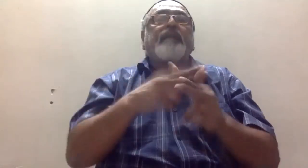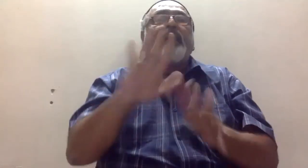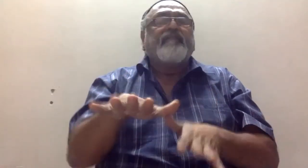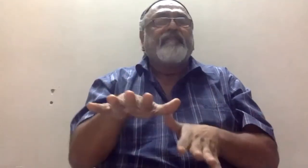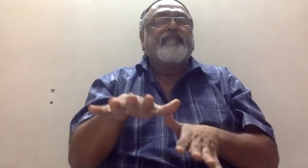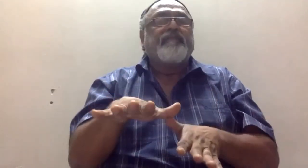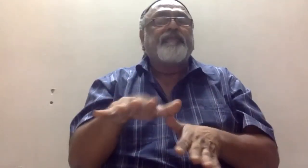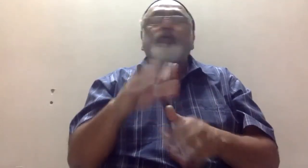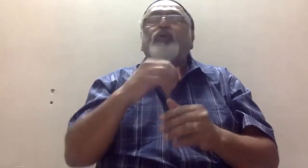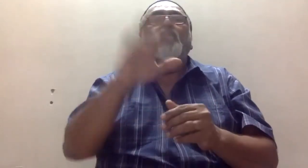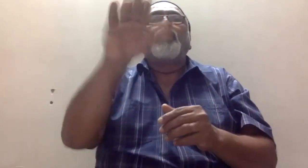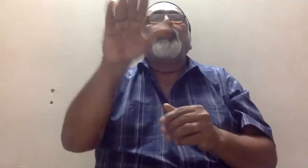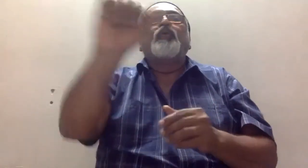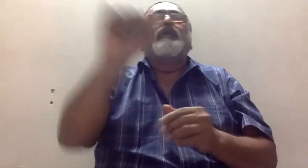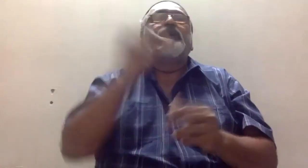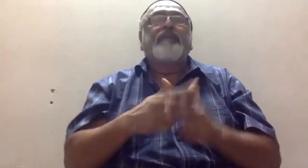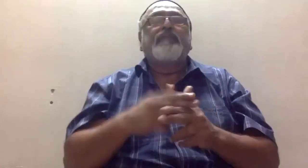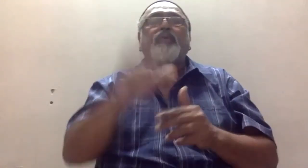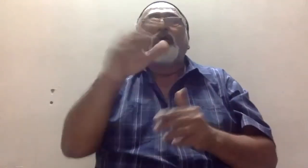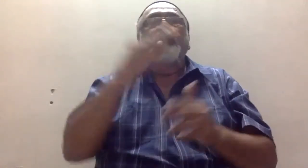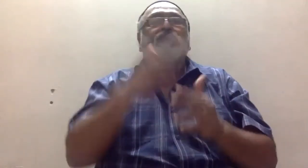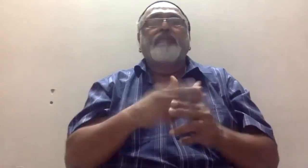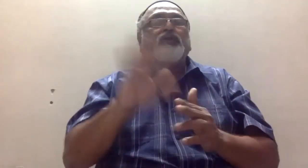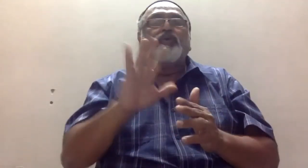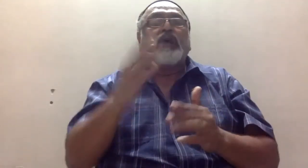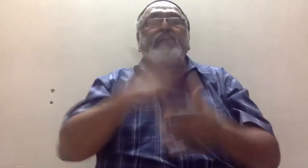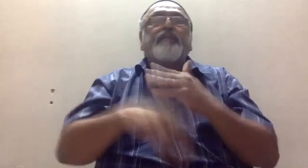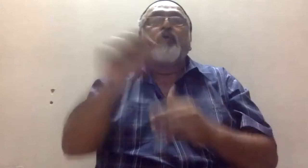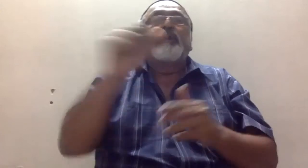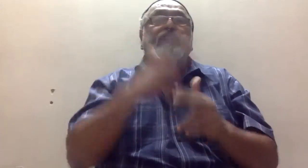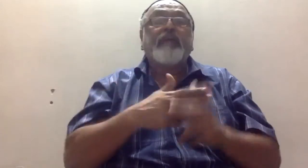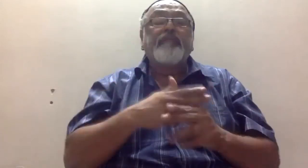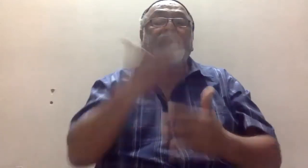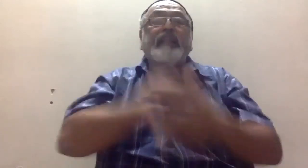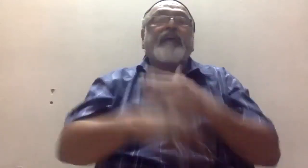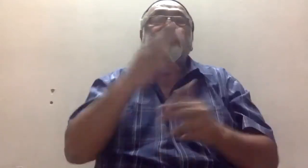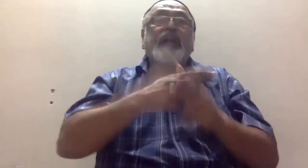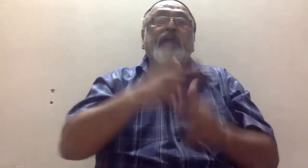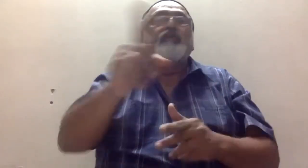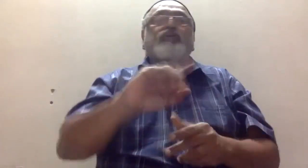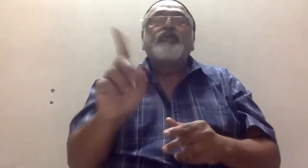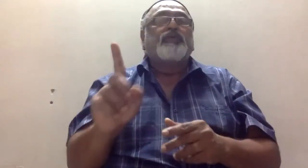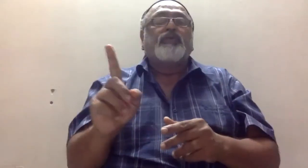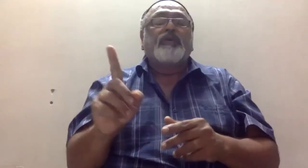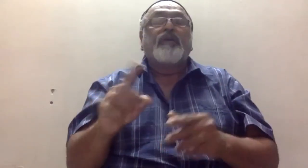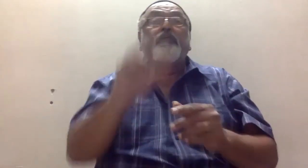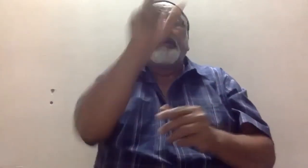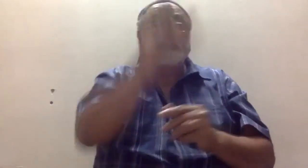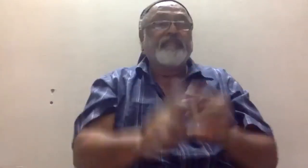by their disability, but there's a name. Or if you're by referring, they are persons and then followed by. Similarly, the way you